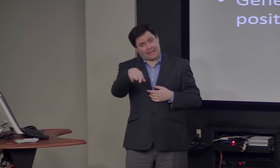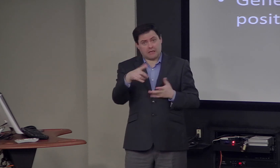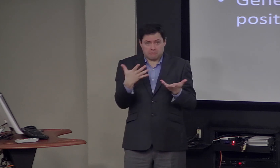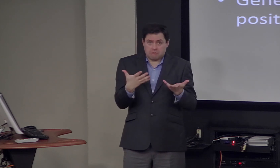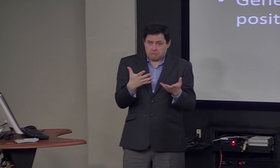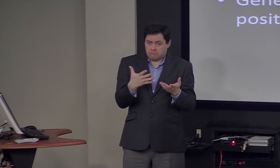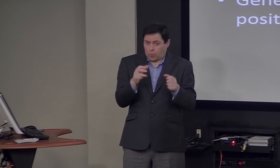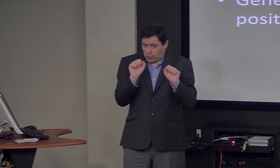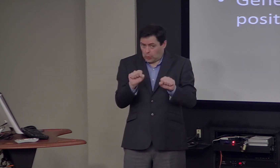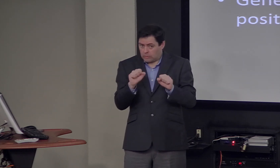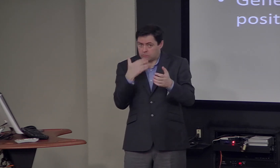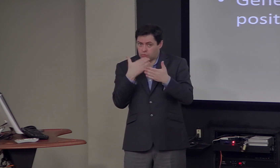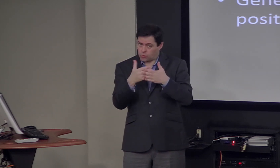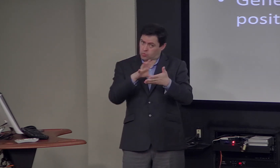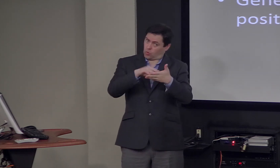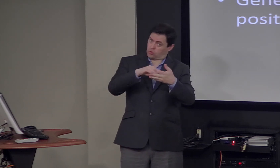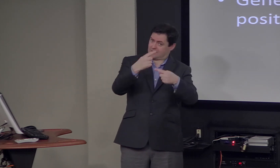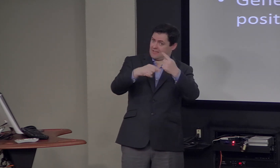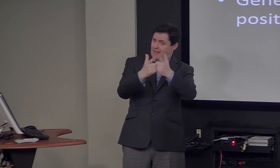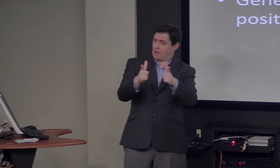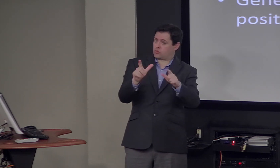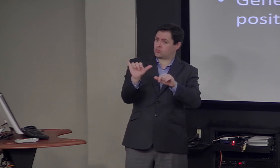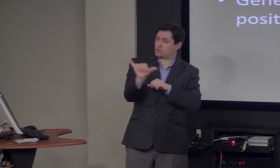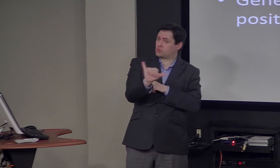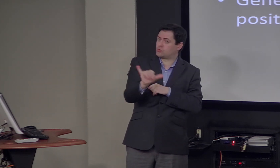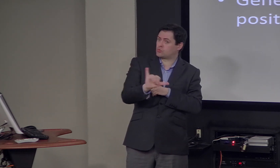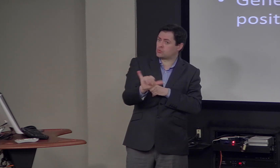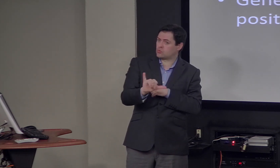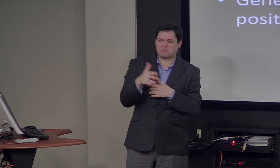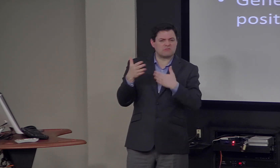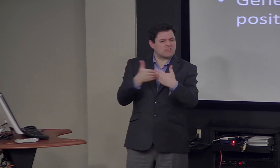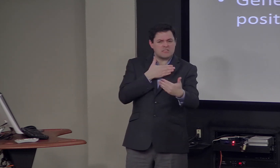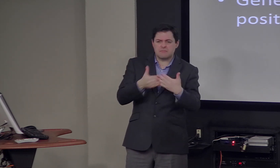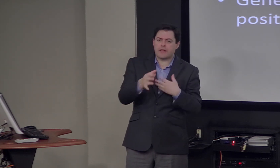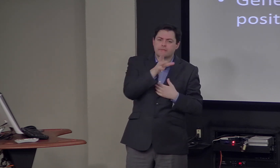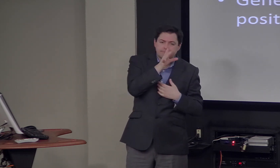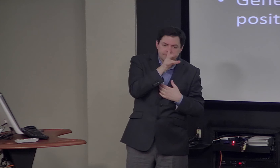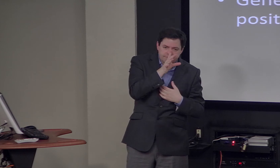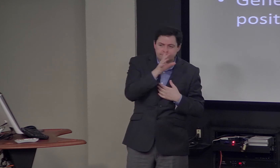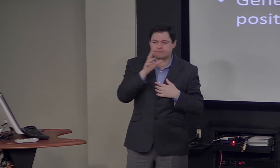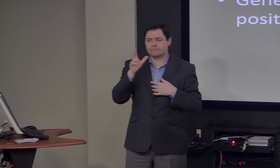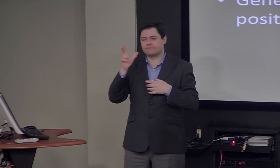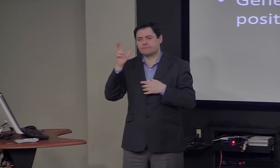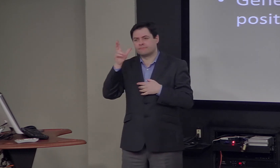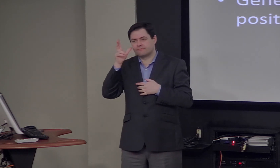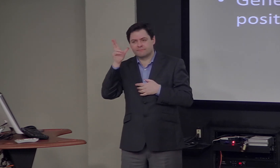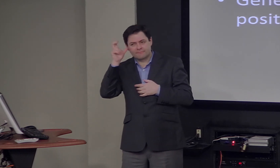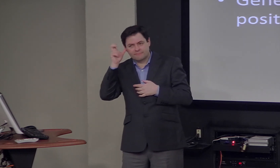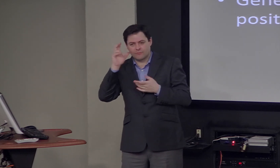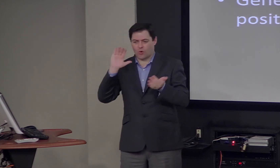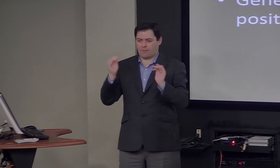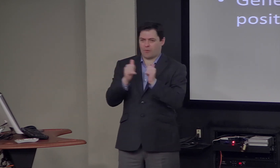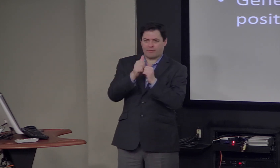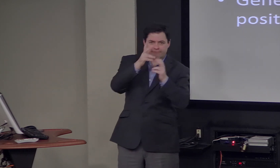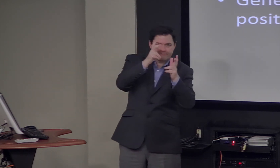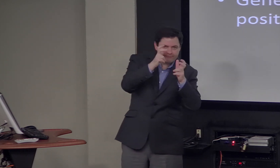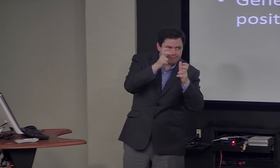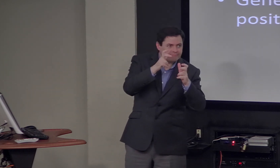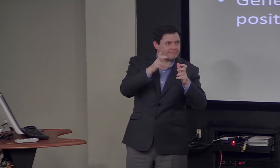And general language ability does in some way have a positive advantage for sign language users.